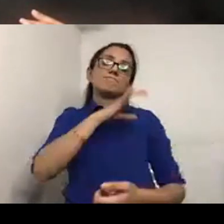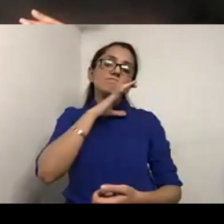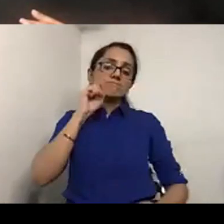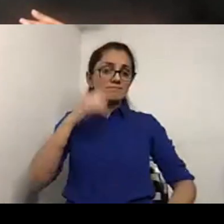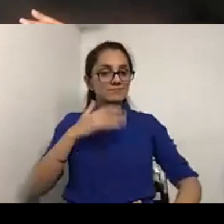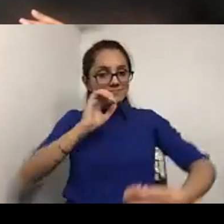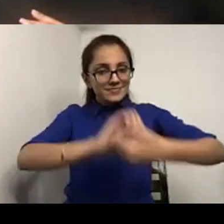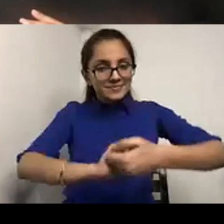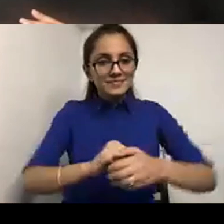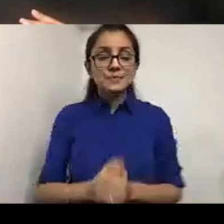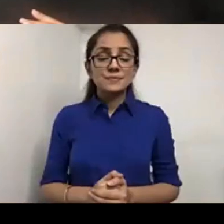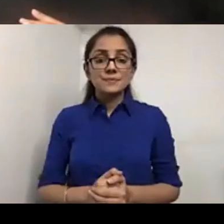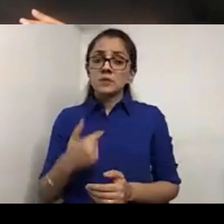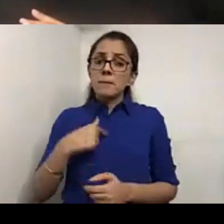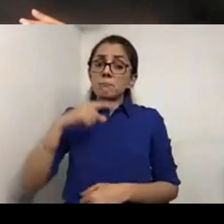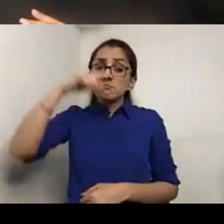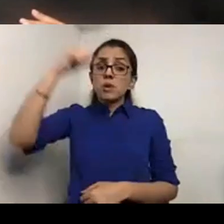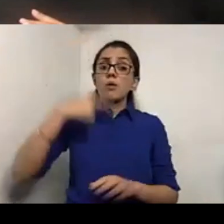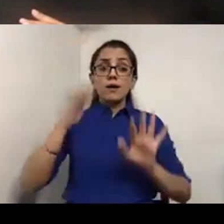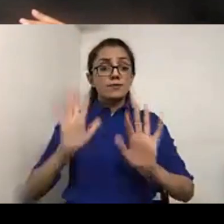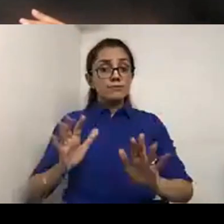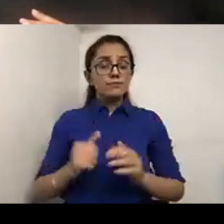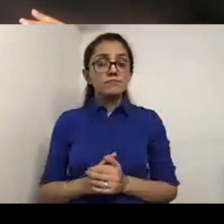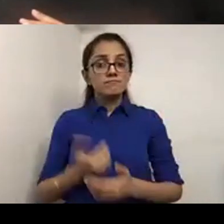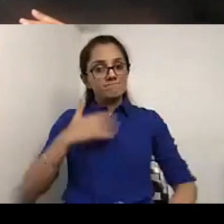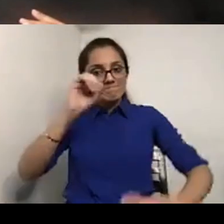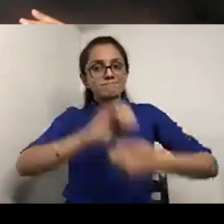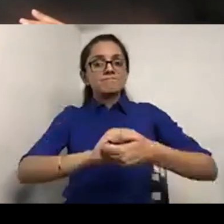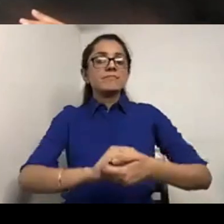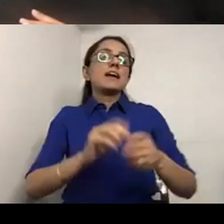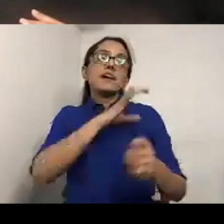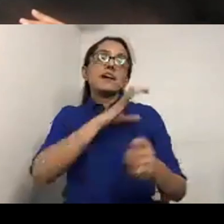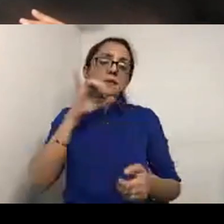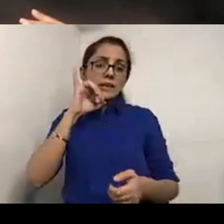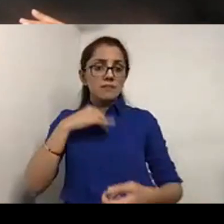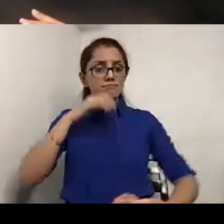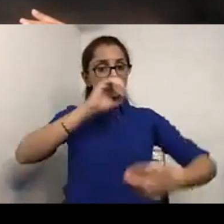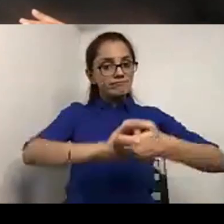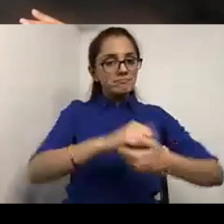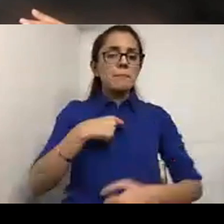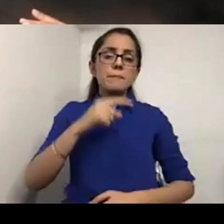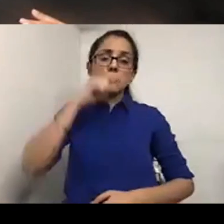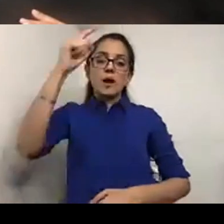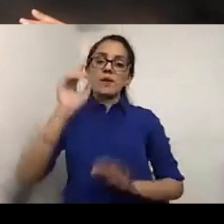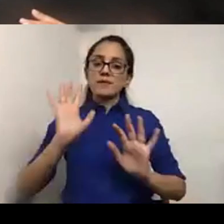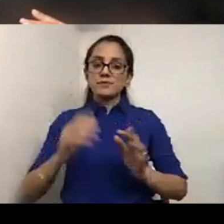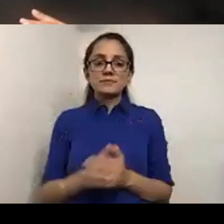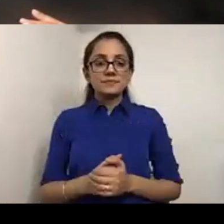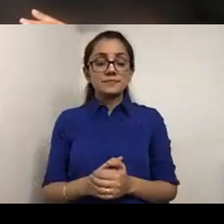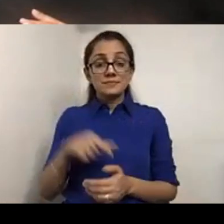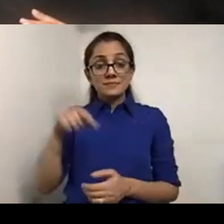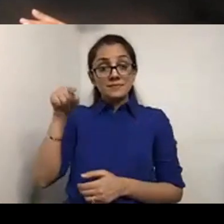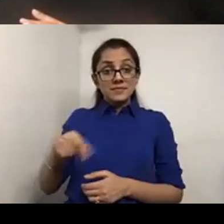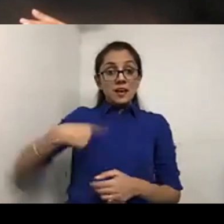India. And we are extremely proud to be partnering with Enable India in this journey. This journey